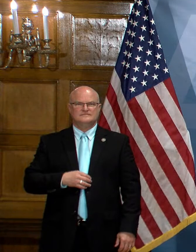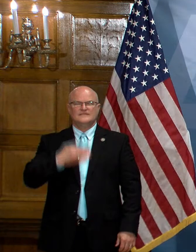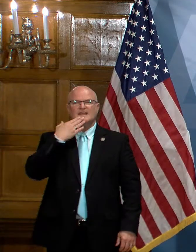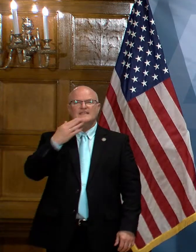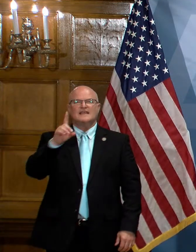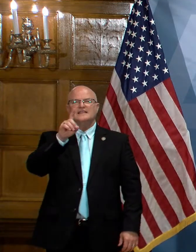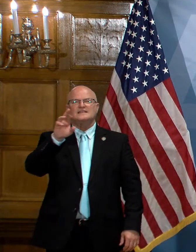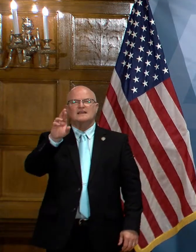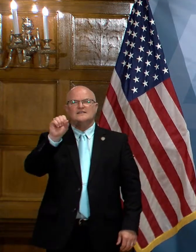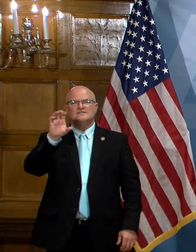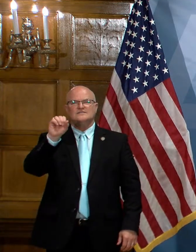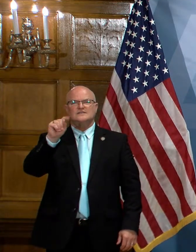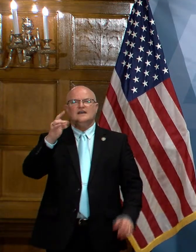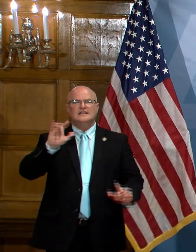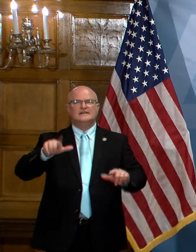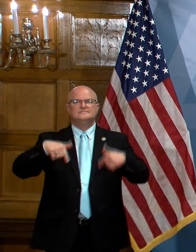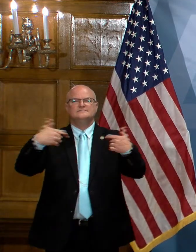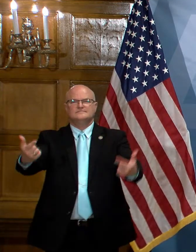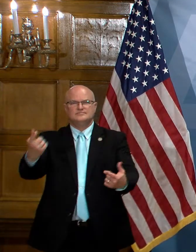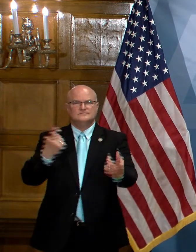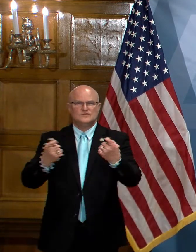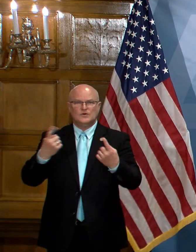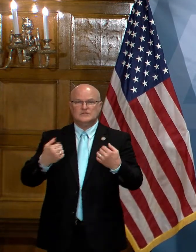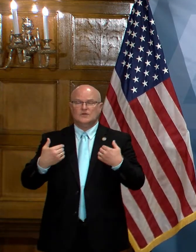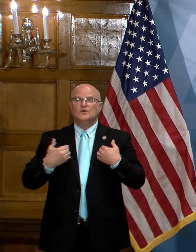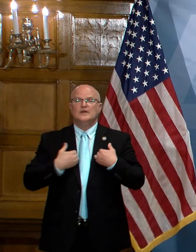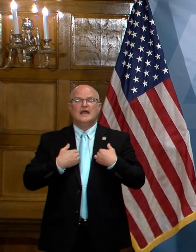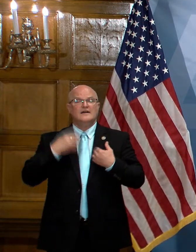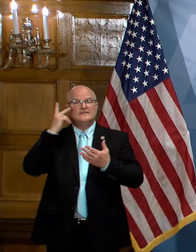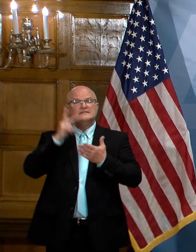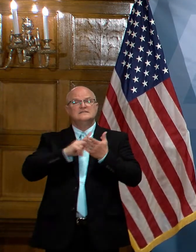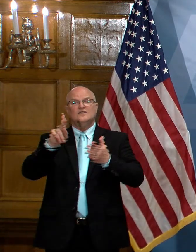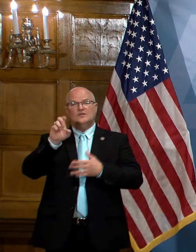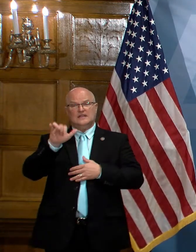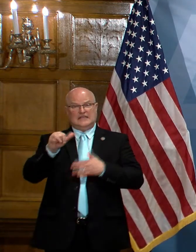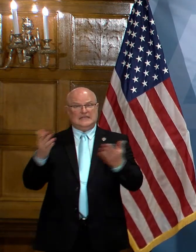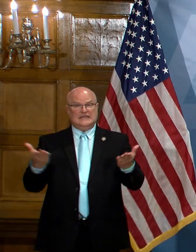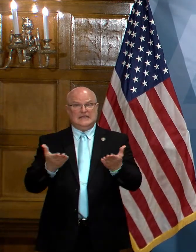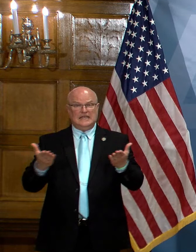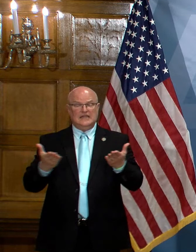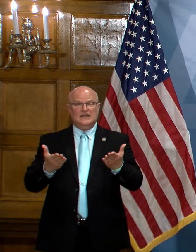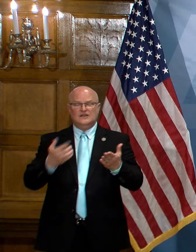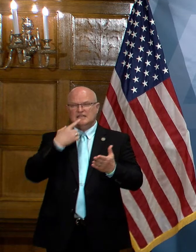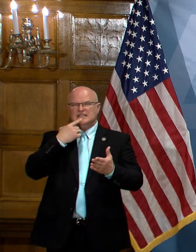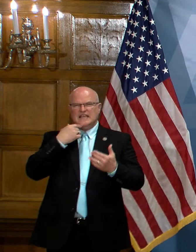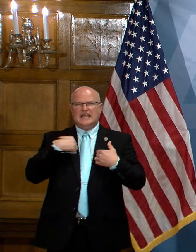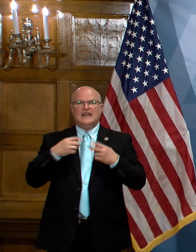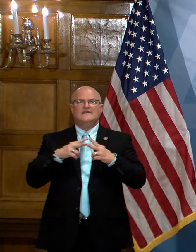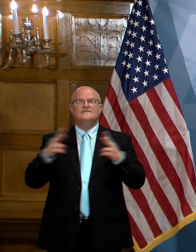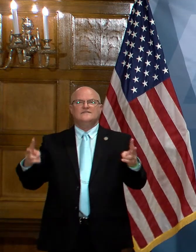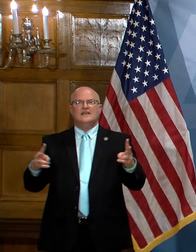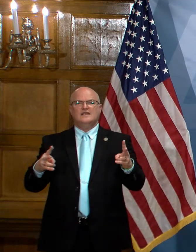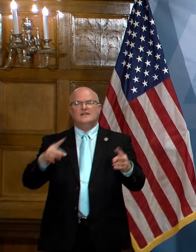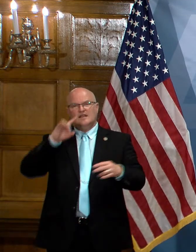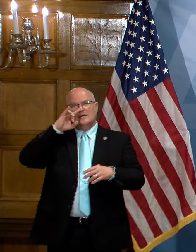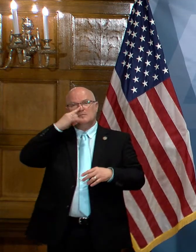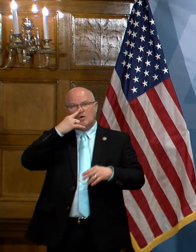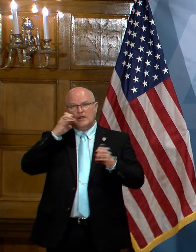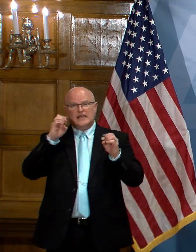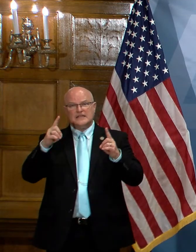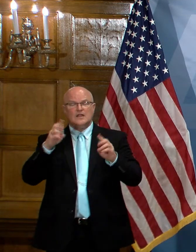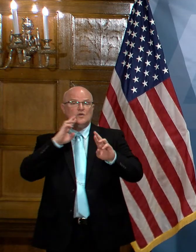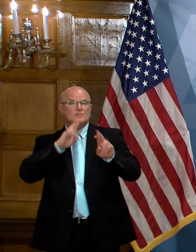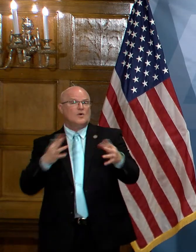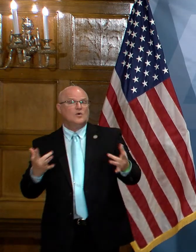Thank you, Dr. Scott, and with that, we'll take any questions. And we do have Secretary Key here, who said he had a very boring education